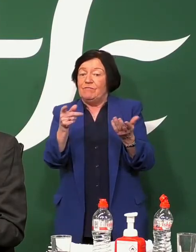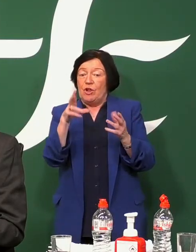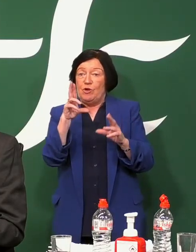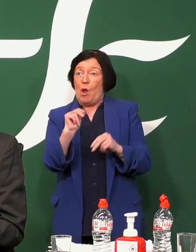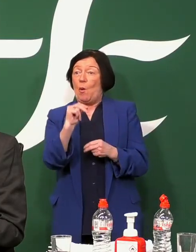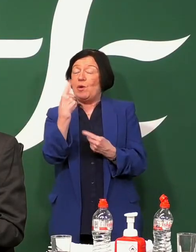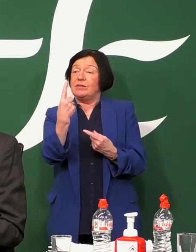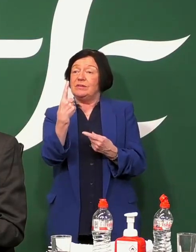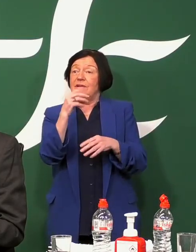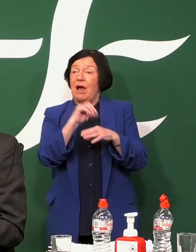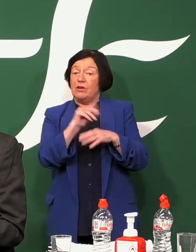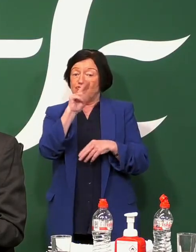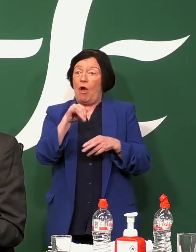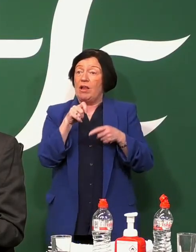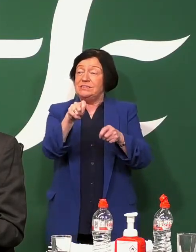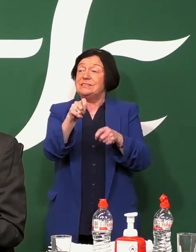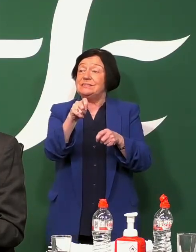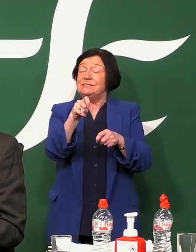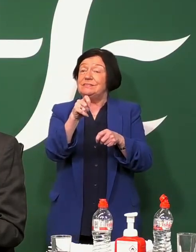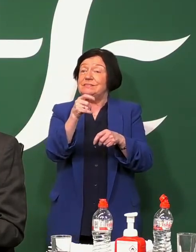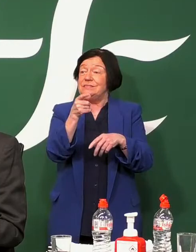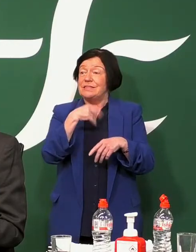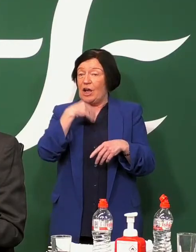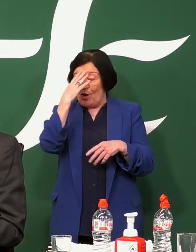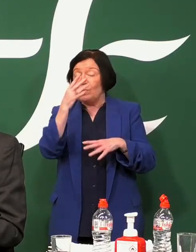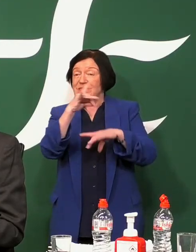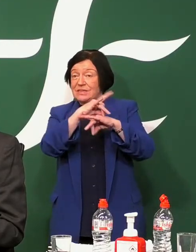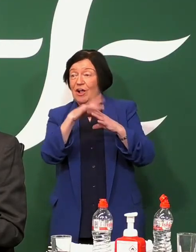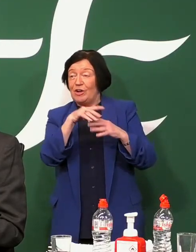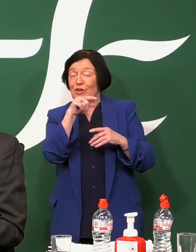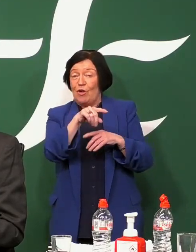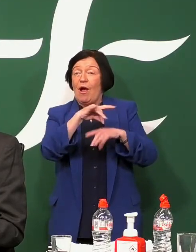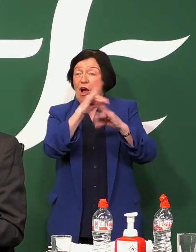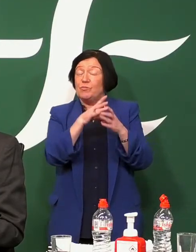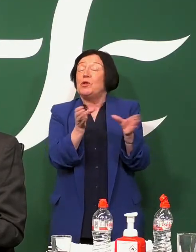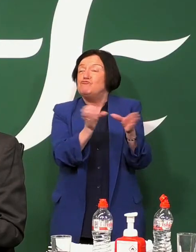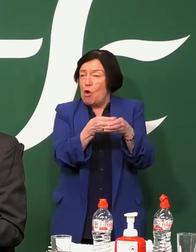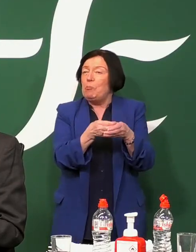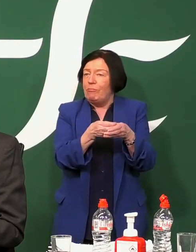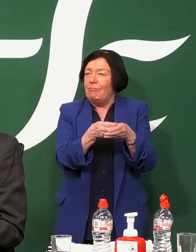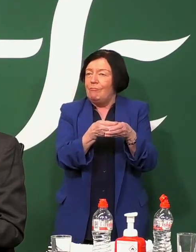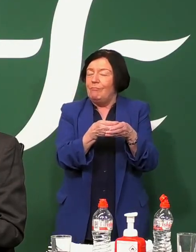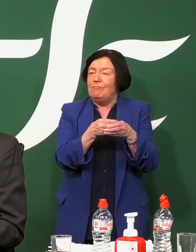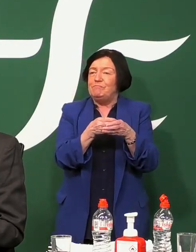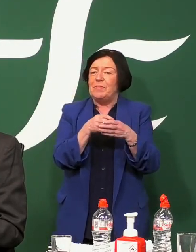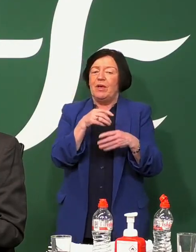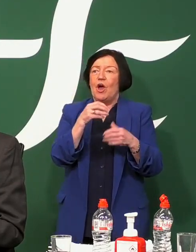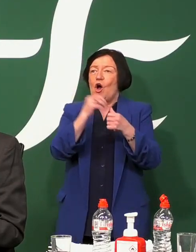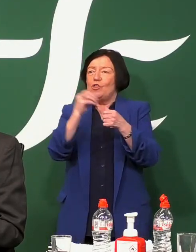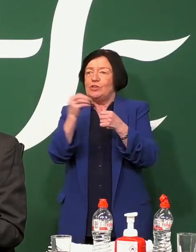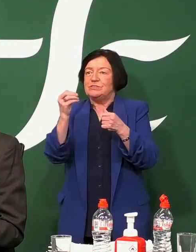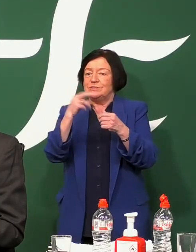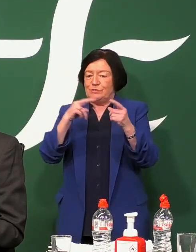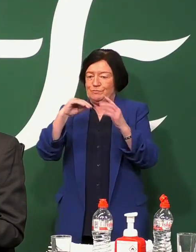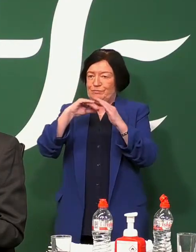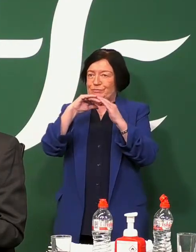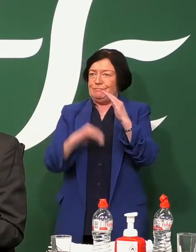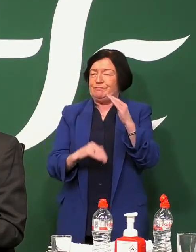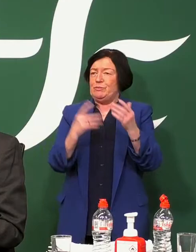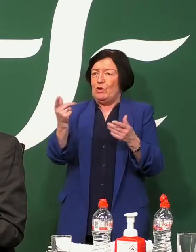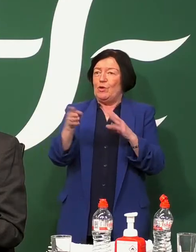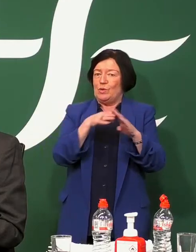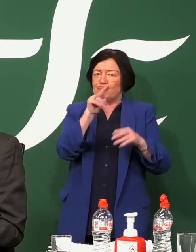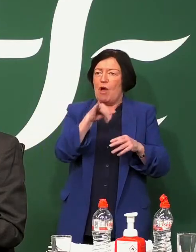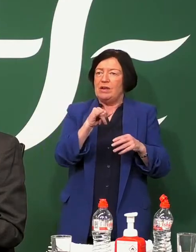nobody on trolleys and also hospitals in your hospital group, whereas others are coming down